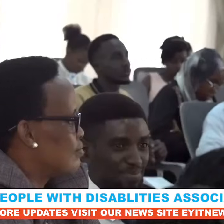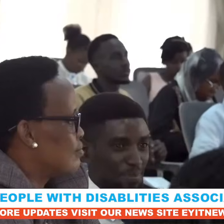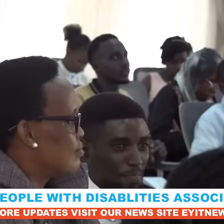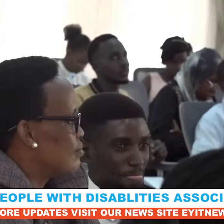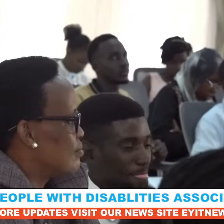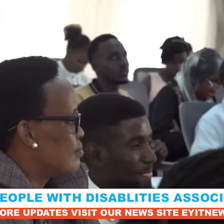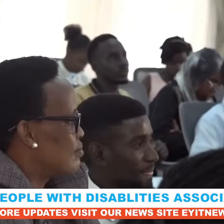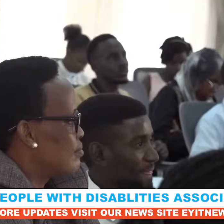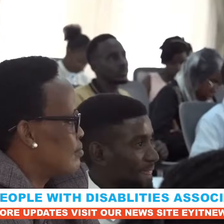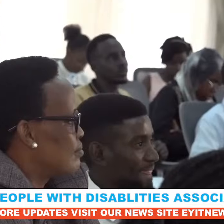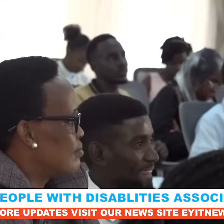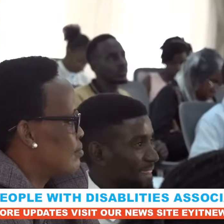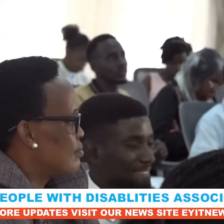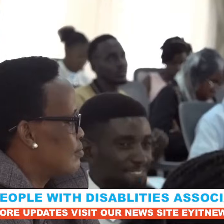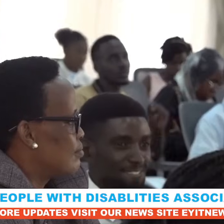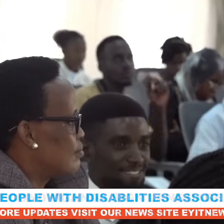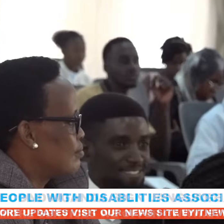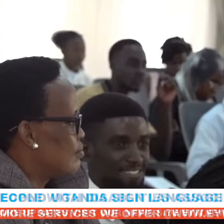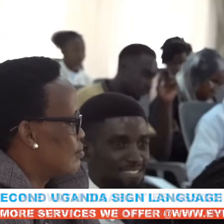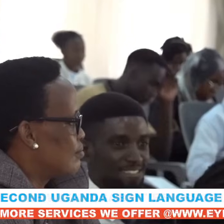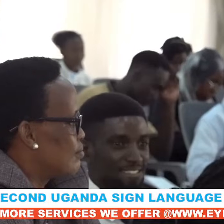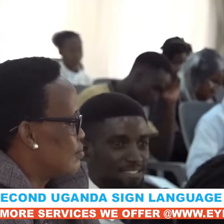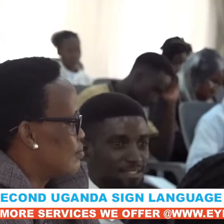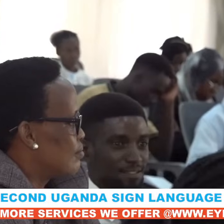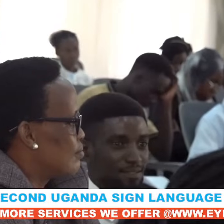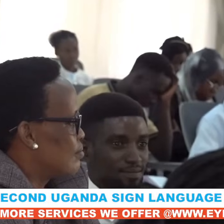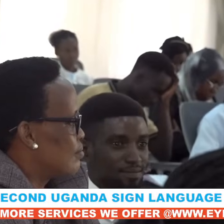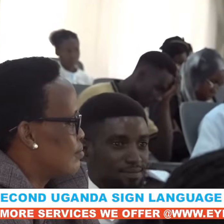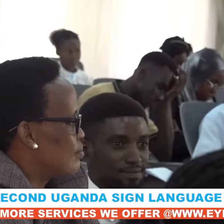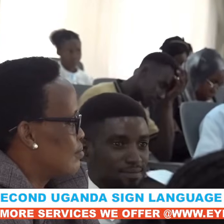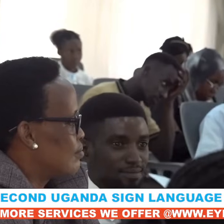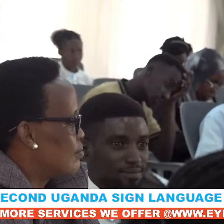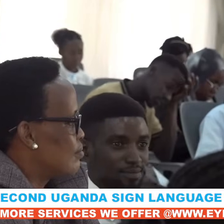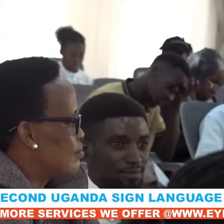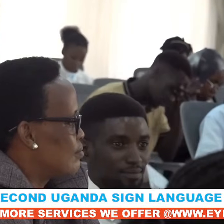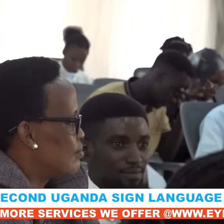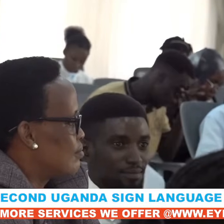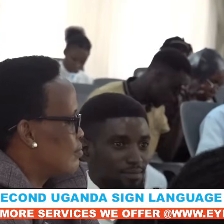Okay, you're in the Lunyankole, not in your local language of Sweden.